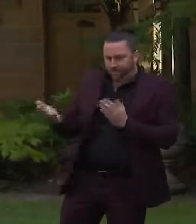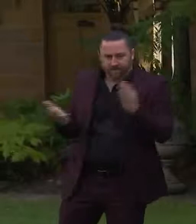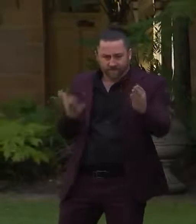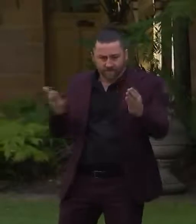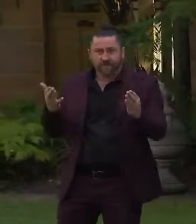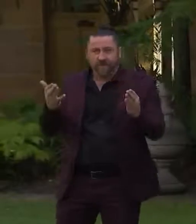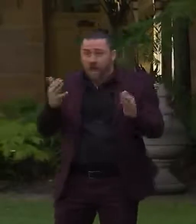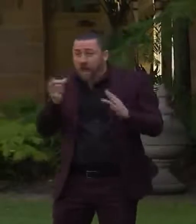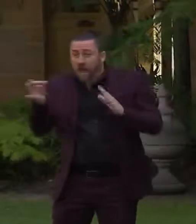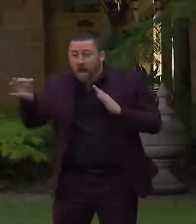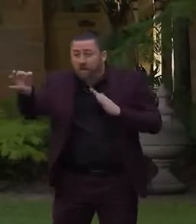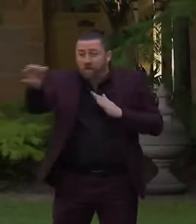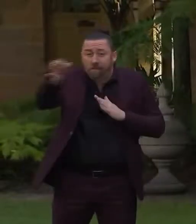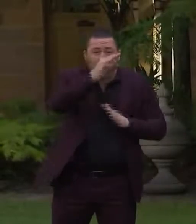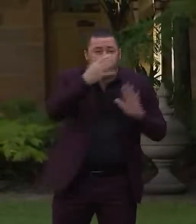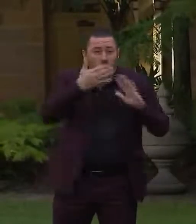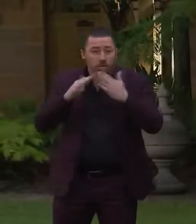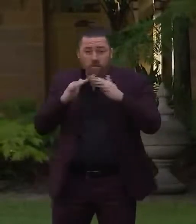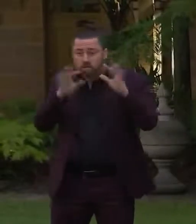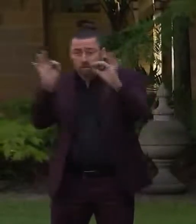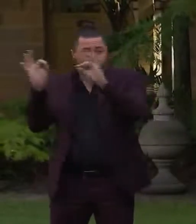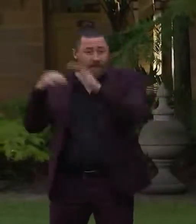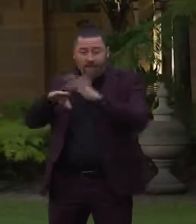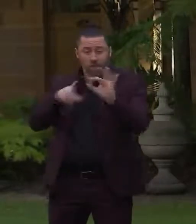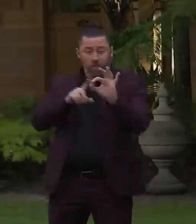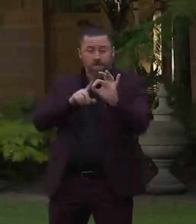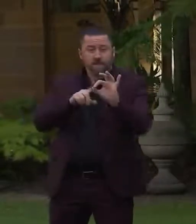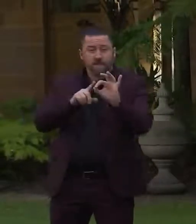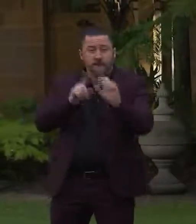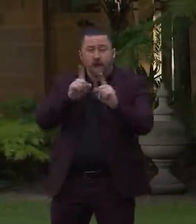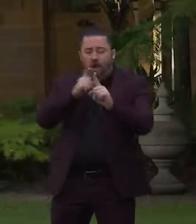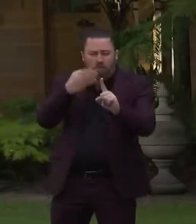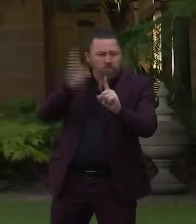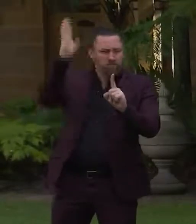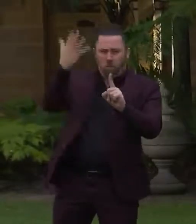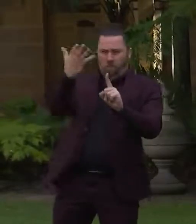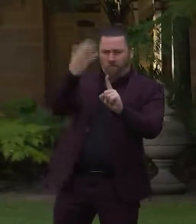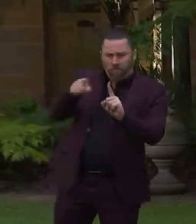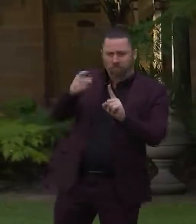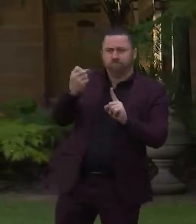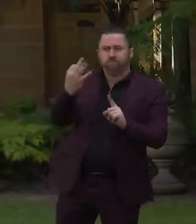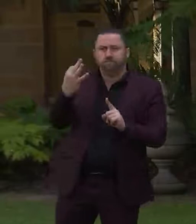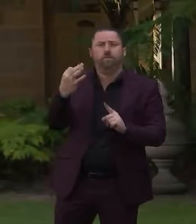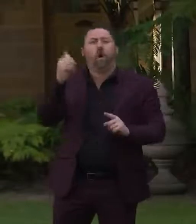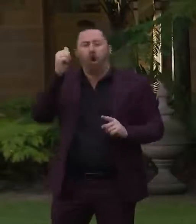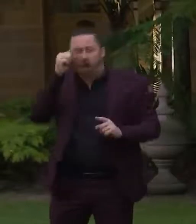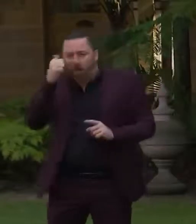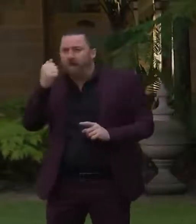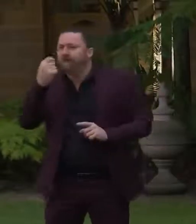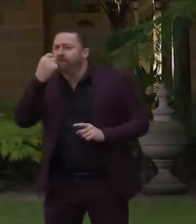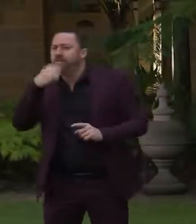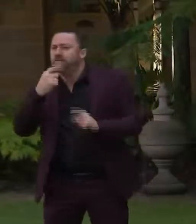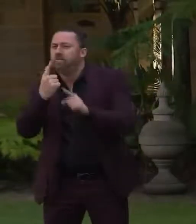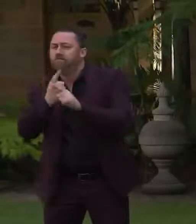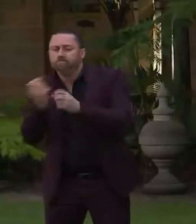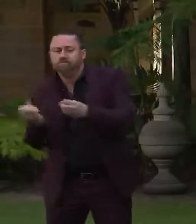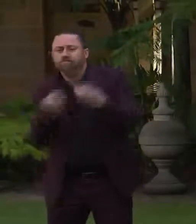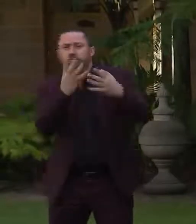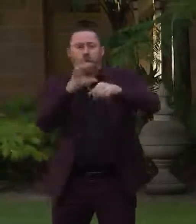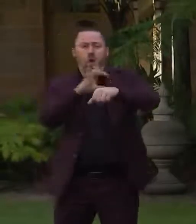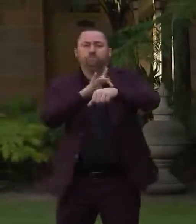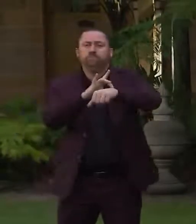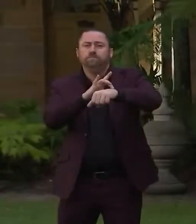in the community anywhere in Queensland that are unlinked. So we do have some people admitted to hospitals, but they're part